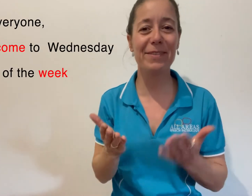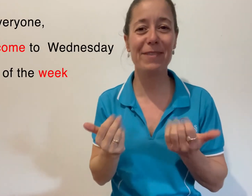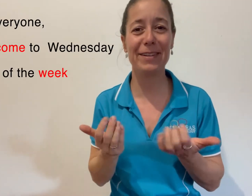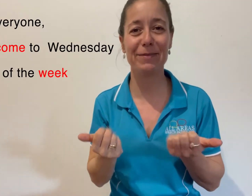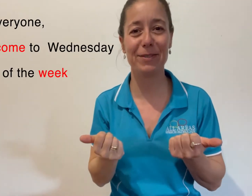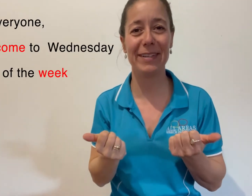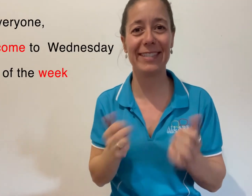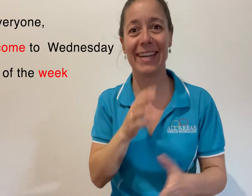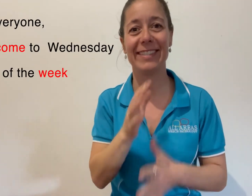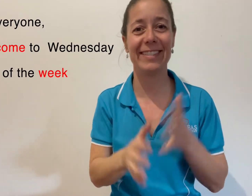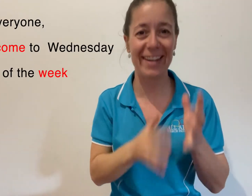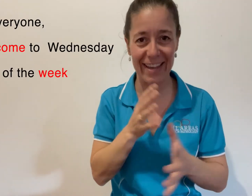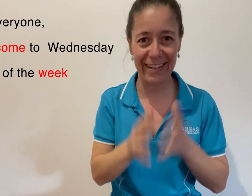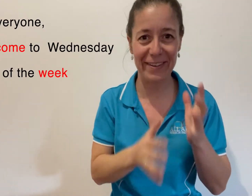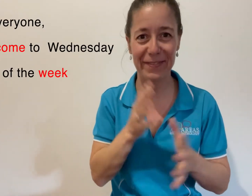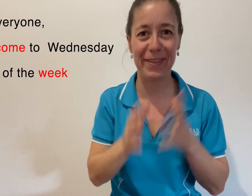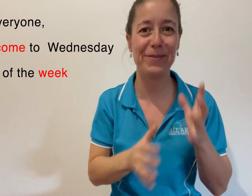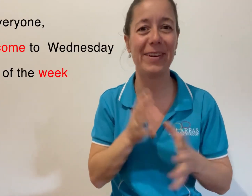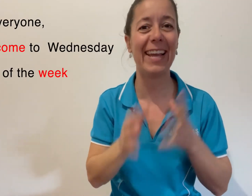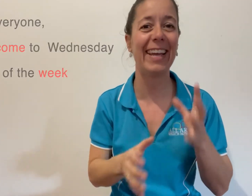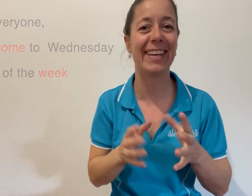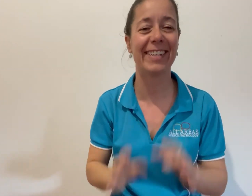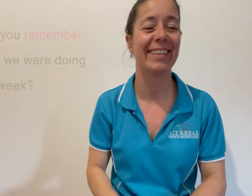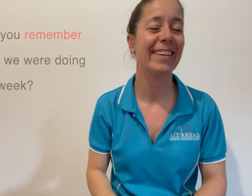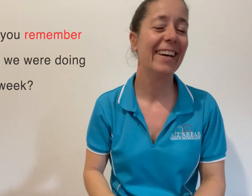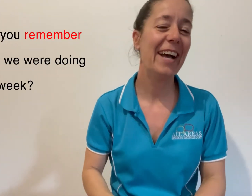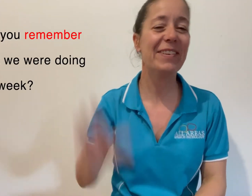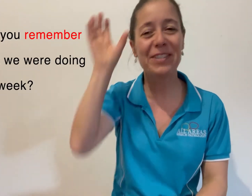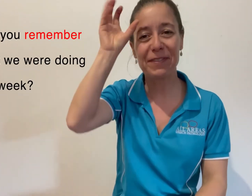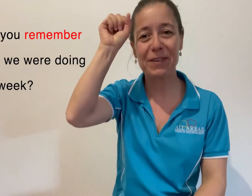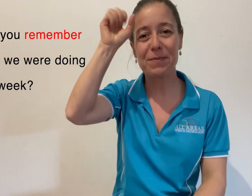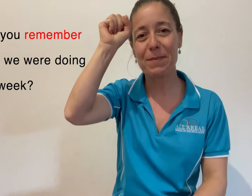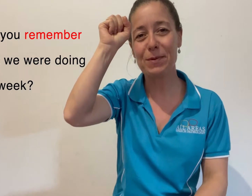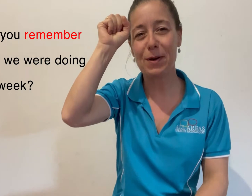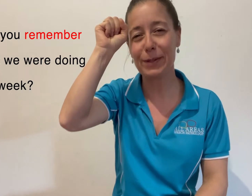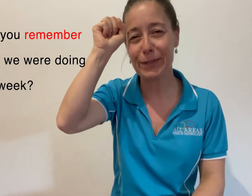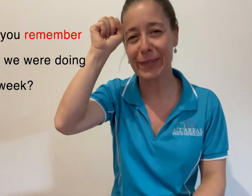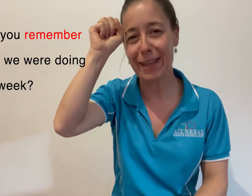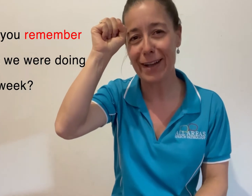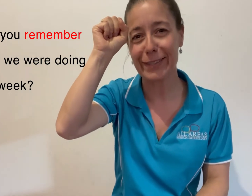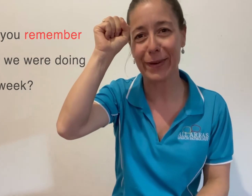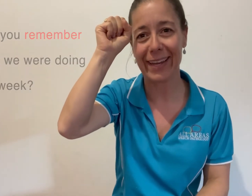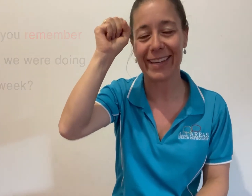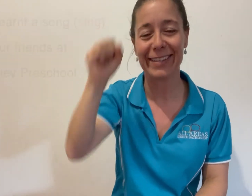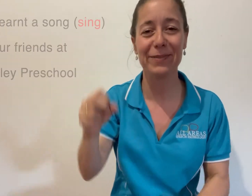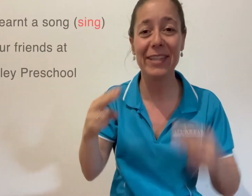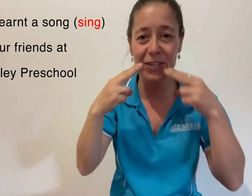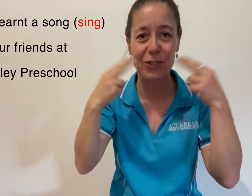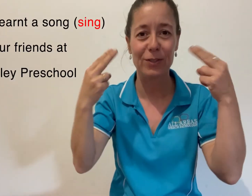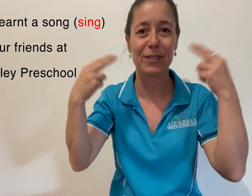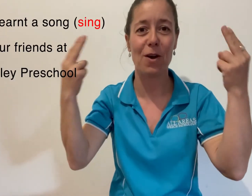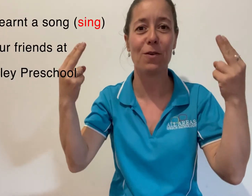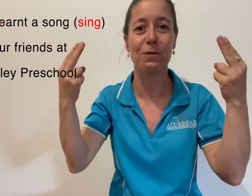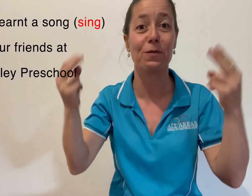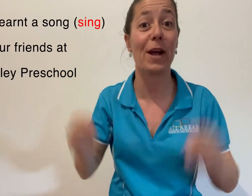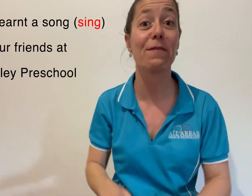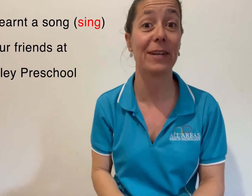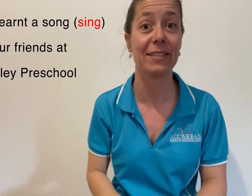everyone. Welcome to Wednesday's Sign of the Week. I wonder if you remember what we were doing last week. We learned a new song for our friends at